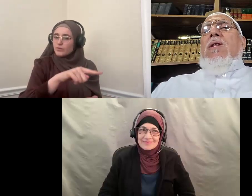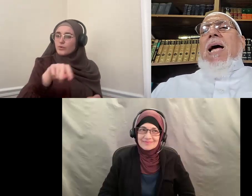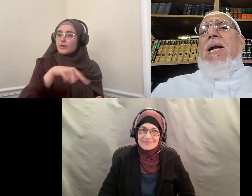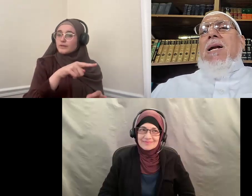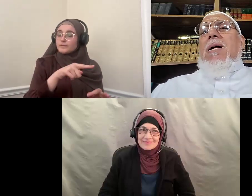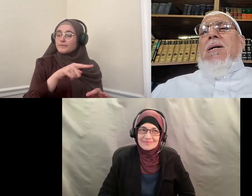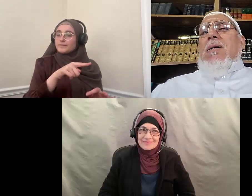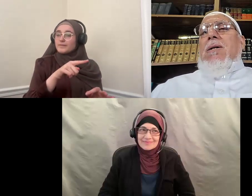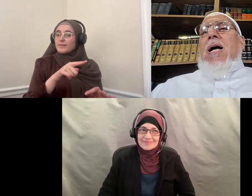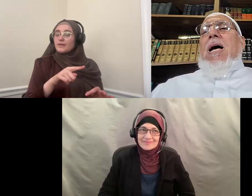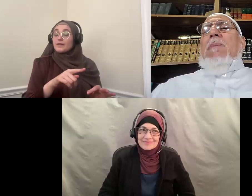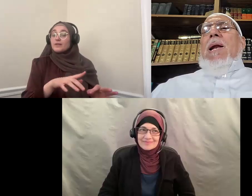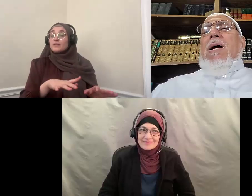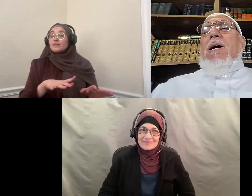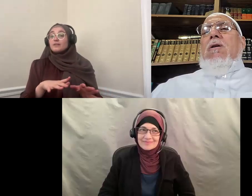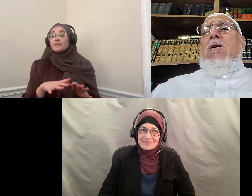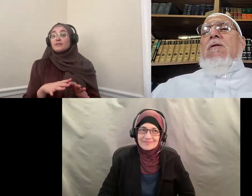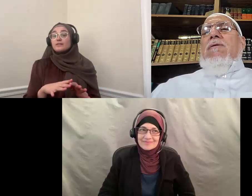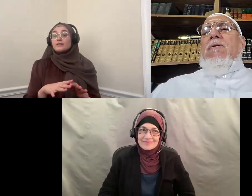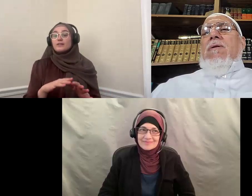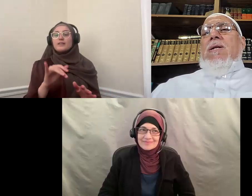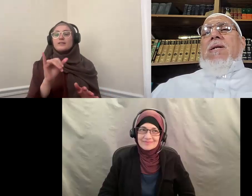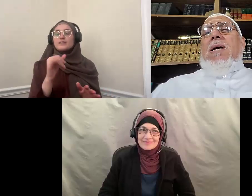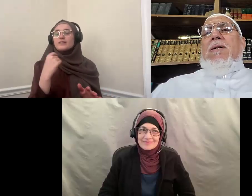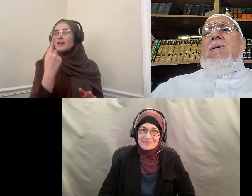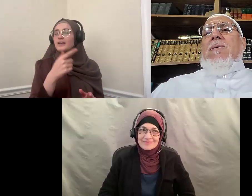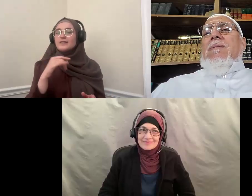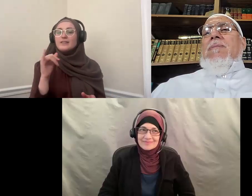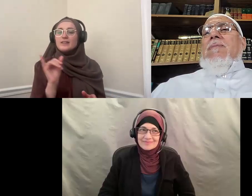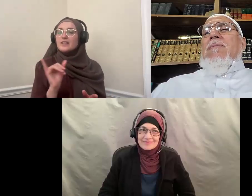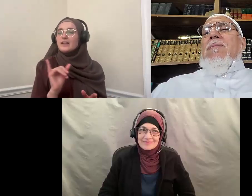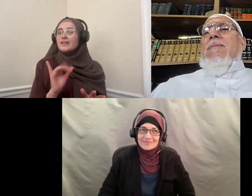more than a blink of the sight.